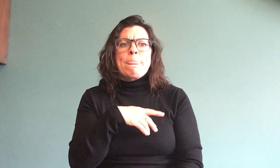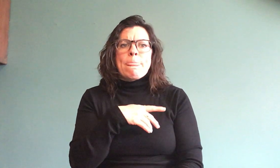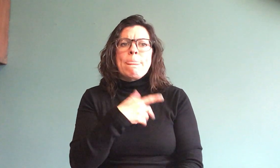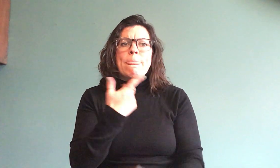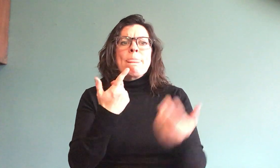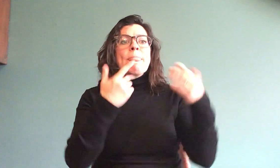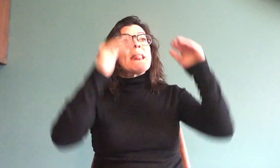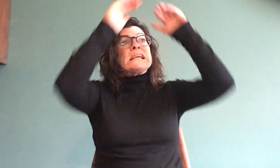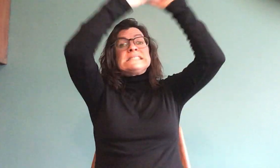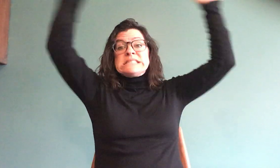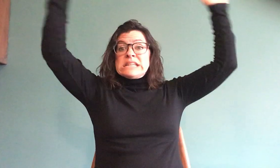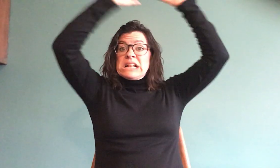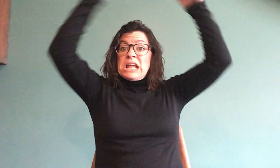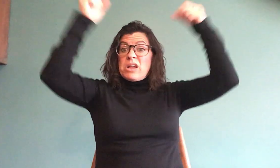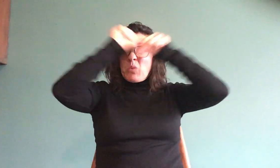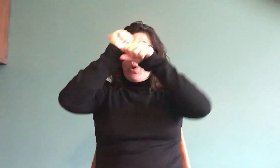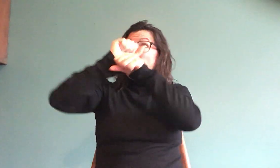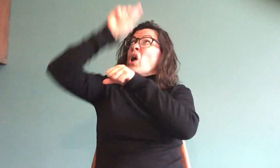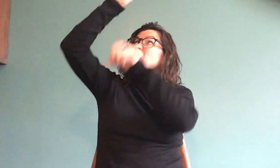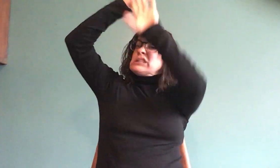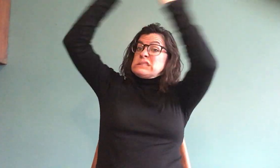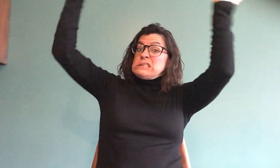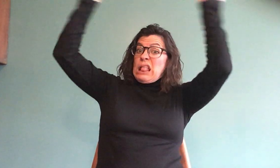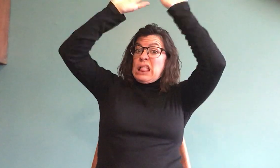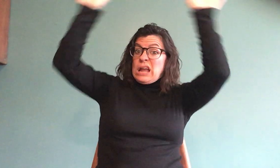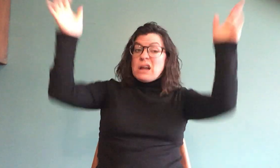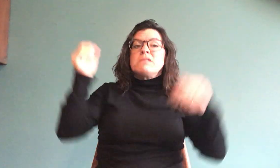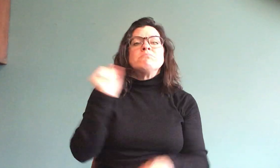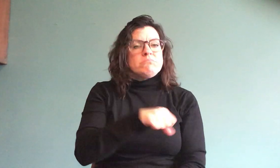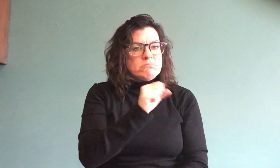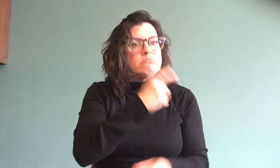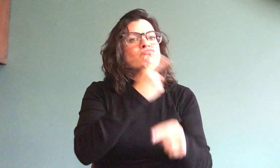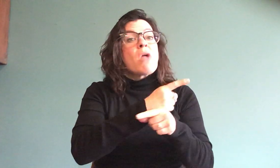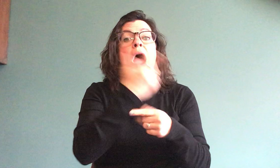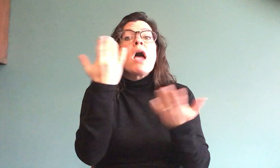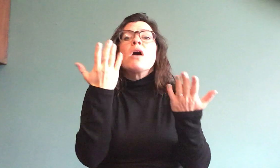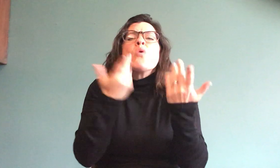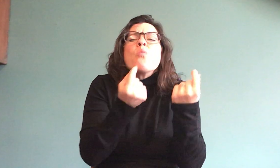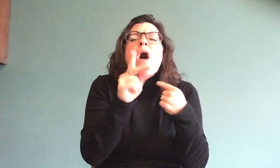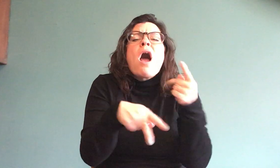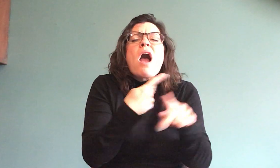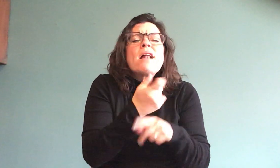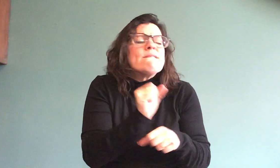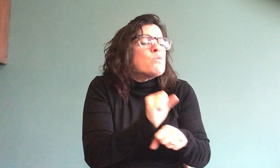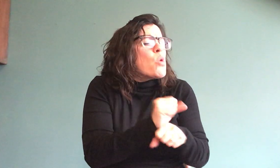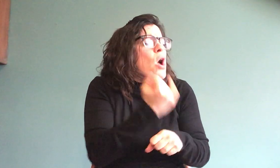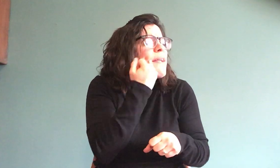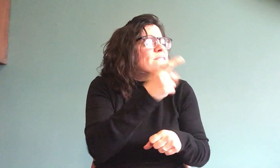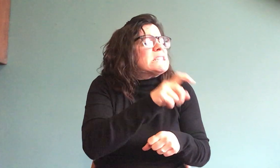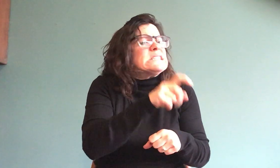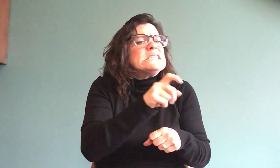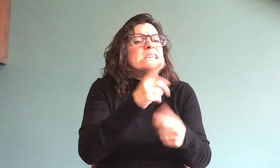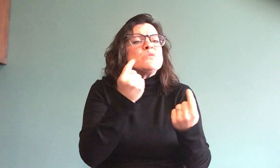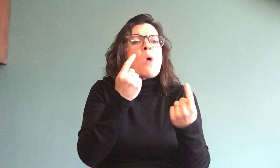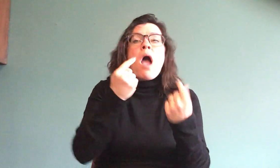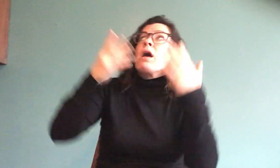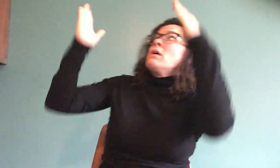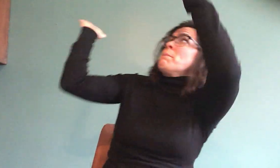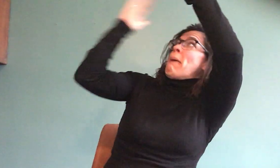sun. Painting. Okay. If I wanted to paint the ceiling, I could use a scaffold. How about if I wanted? We just